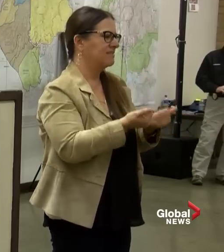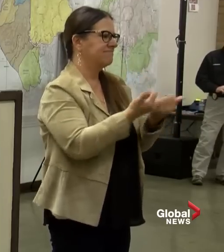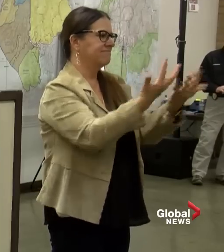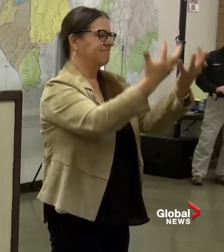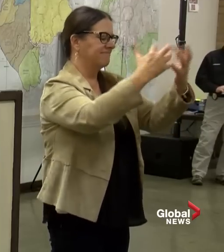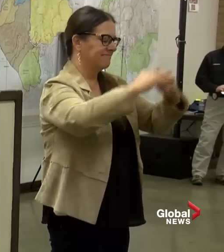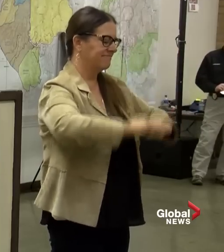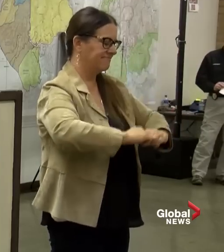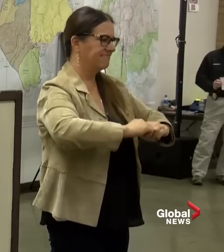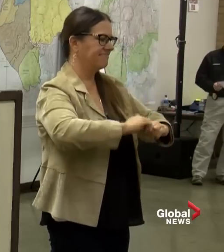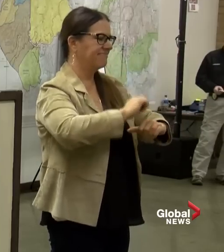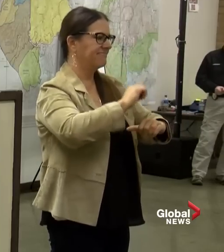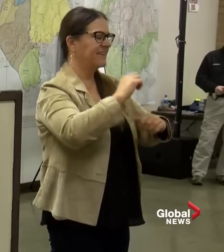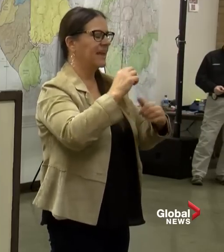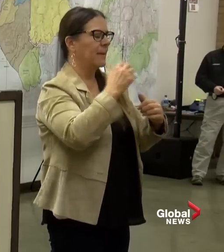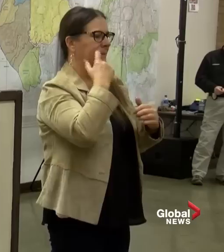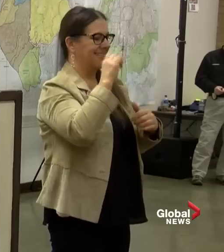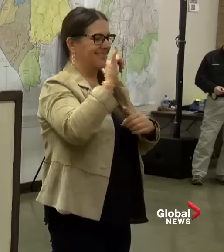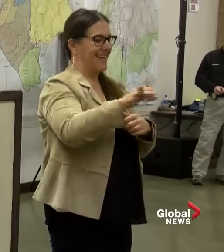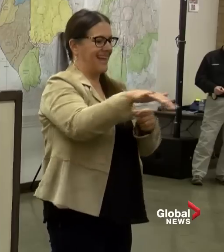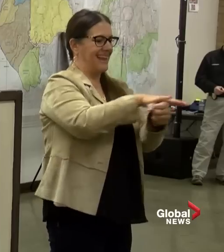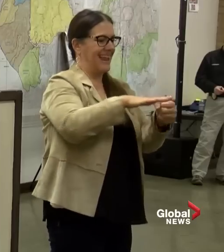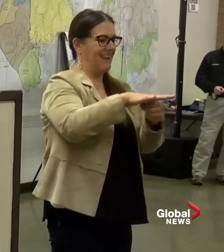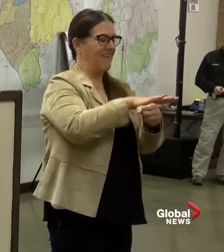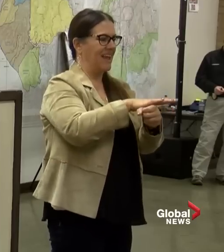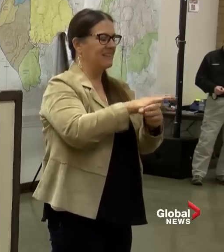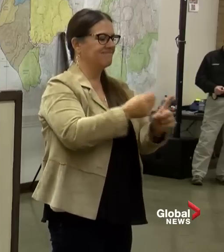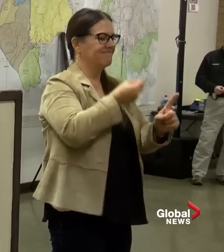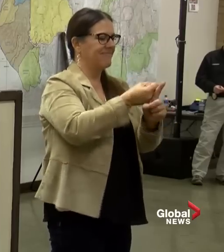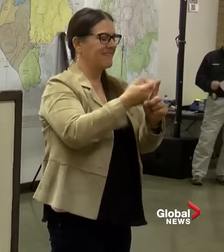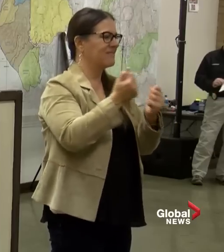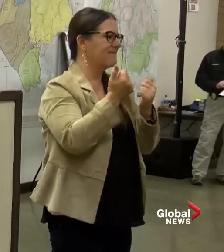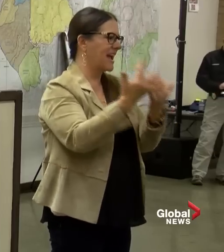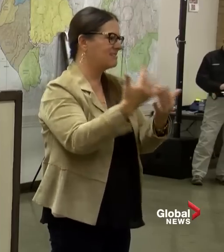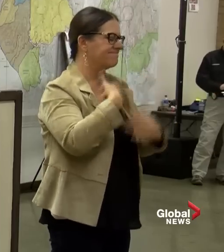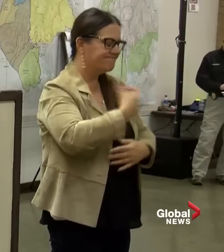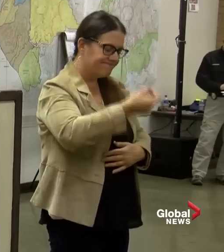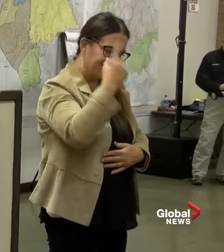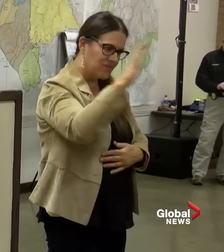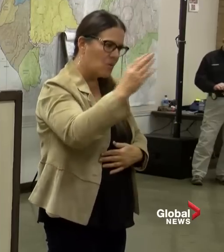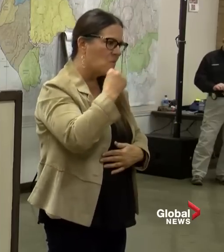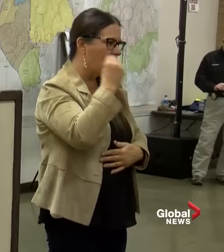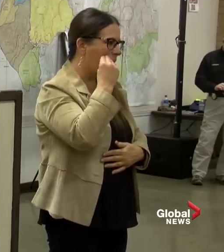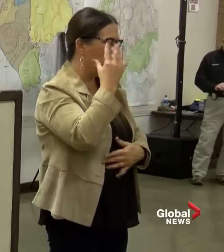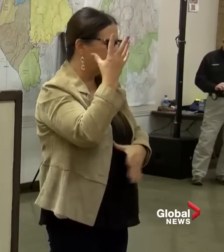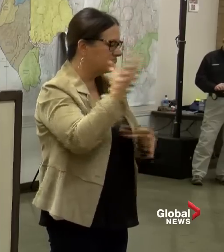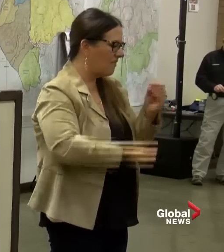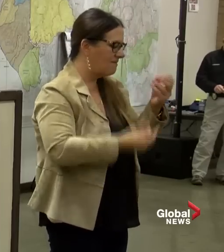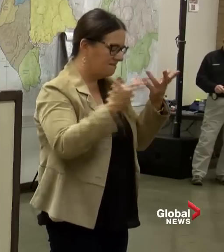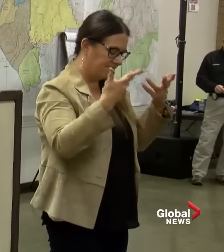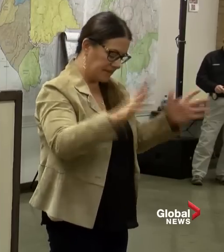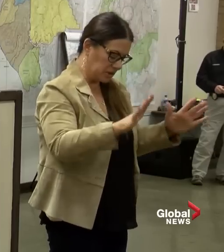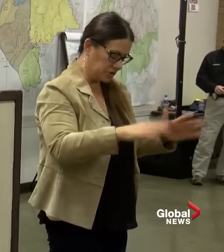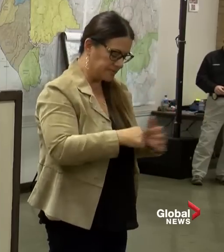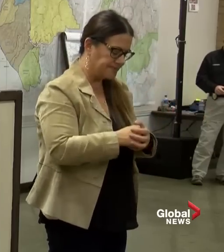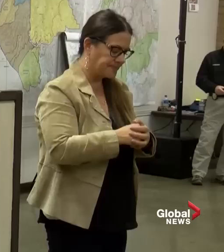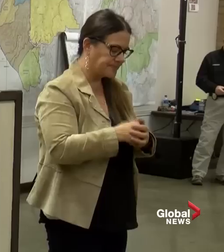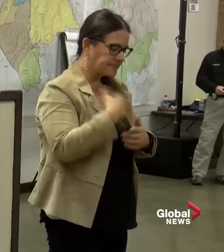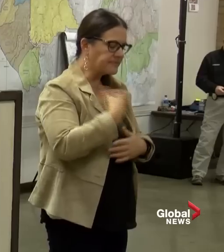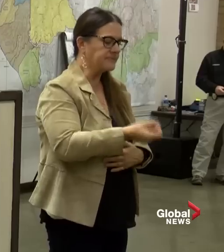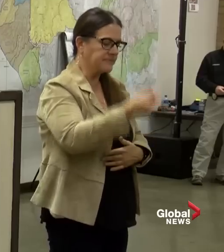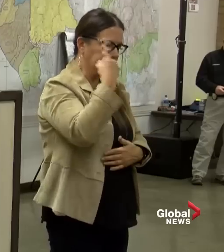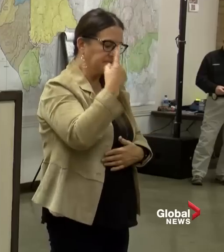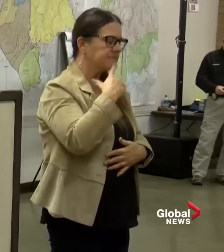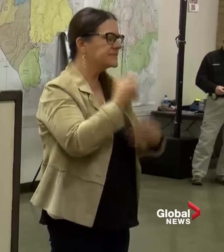People in the fire-affected areas, I understand that you've lost your home, and I understand